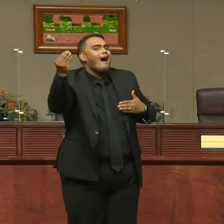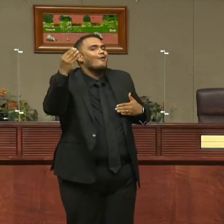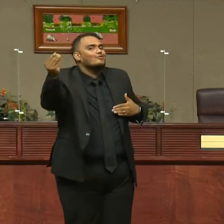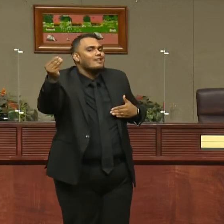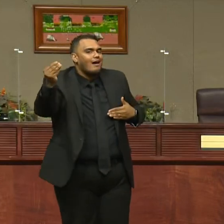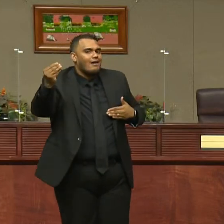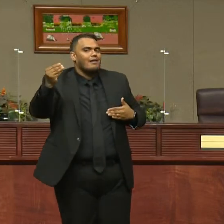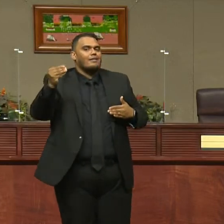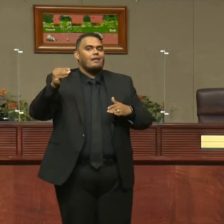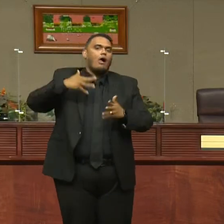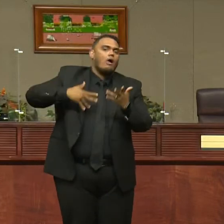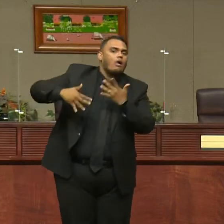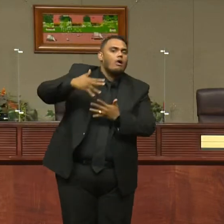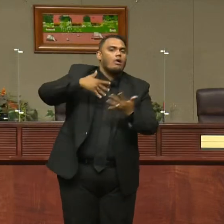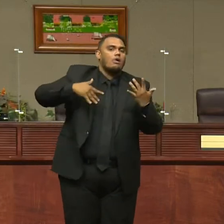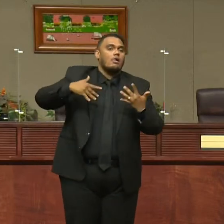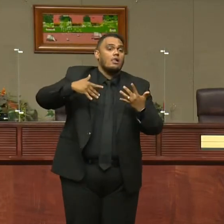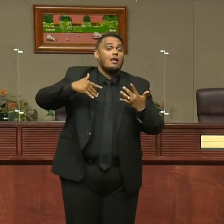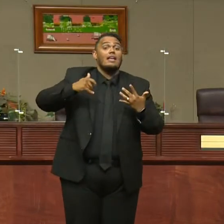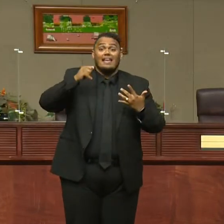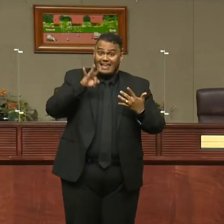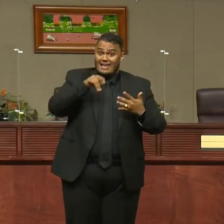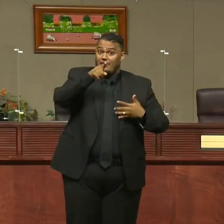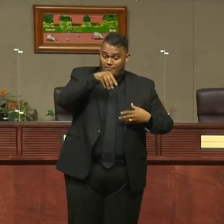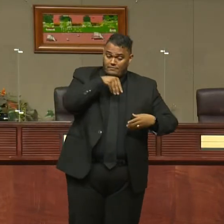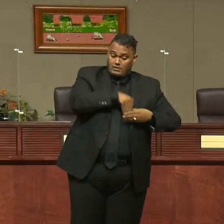individuals, if they're indoors,